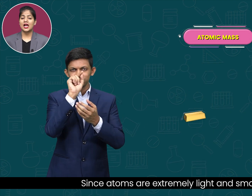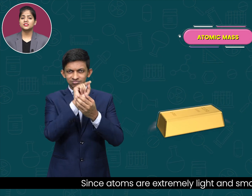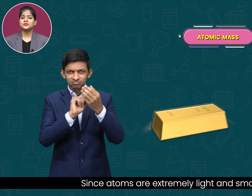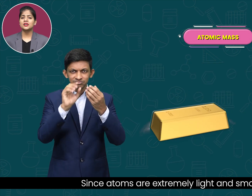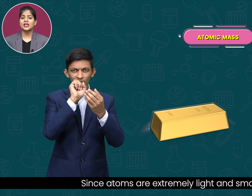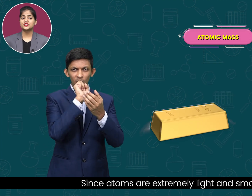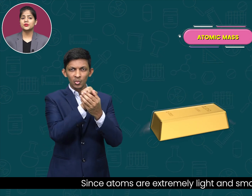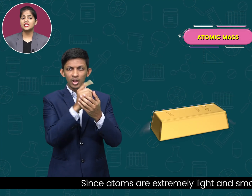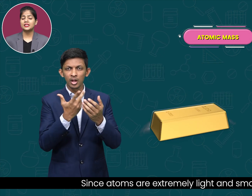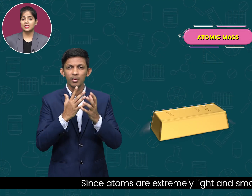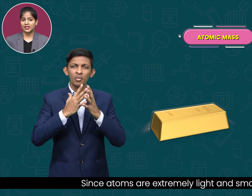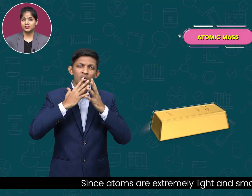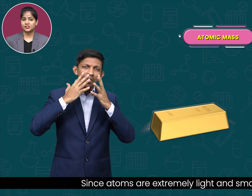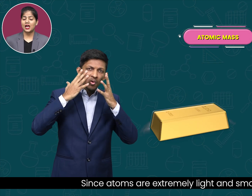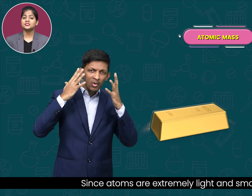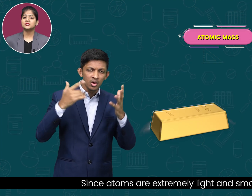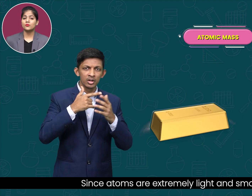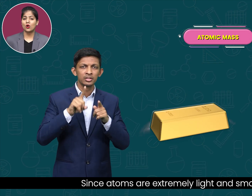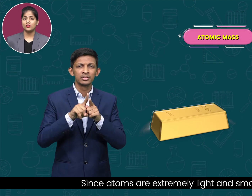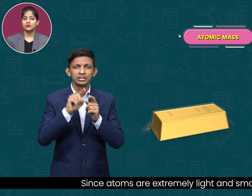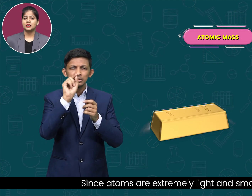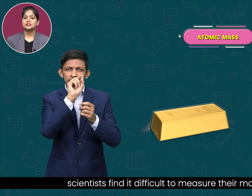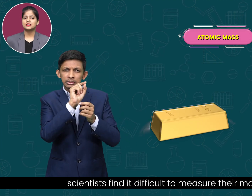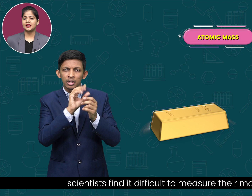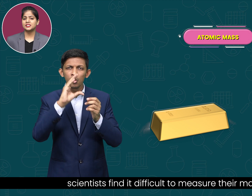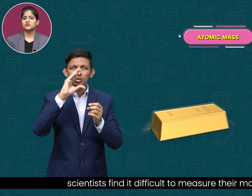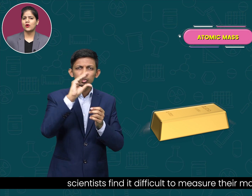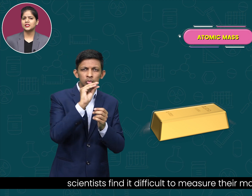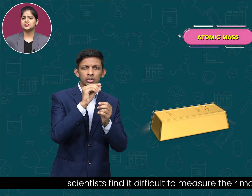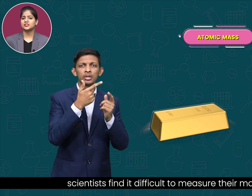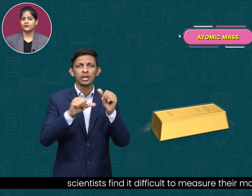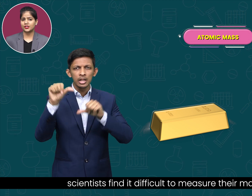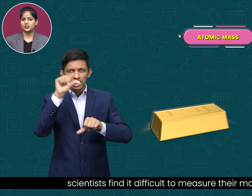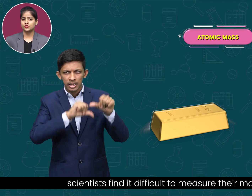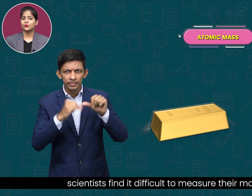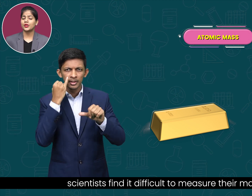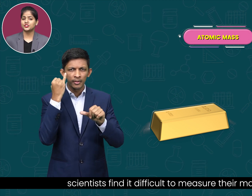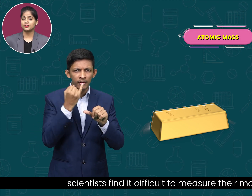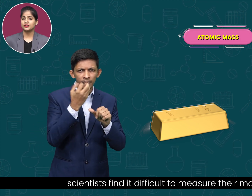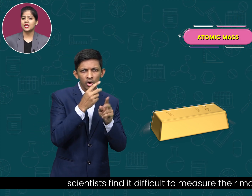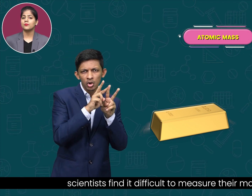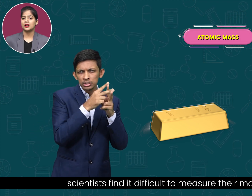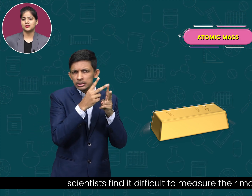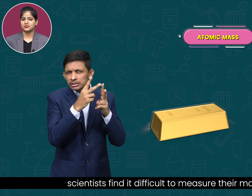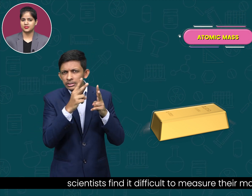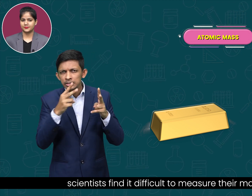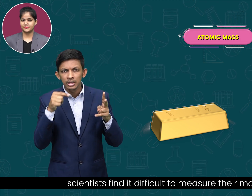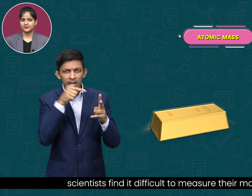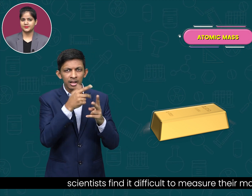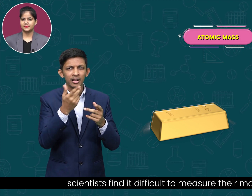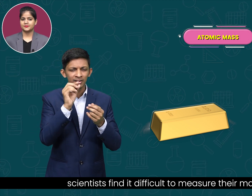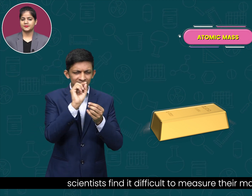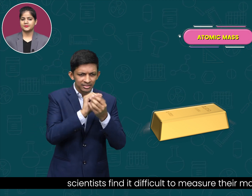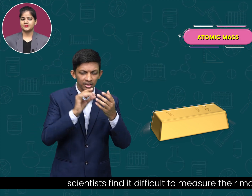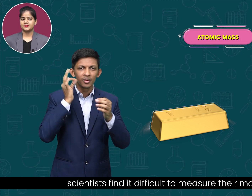Since atoms are extremely light and small, scientists find it difficult to measure their masses.